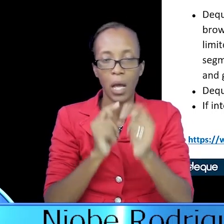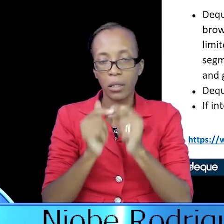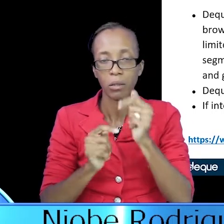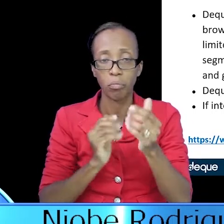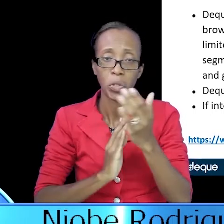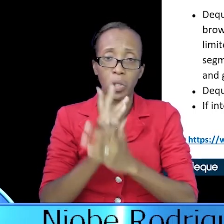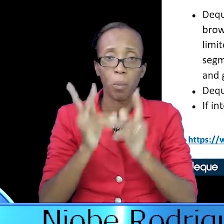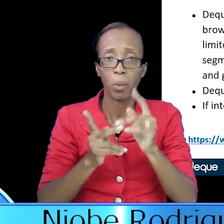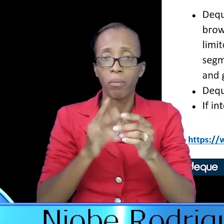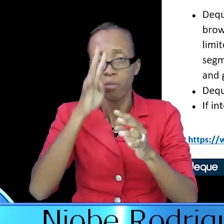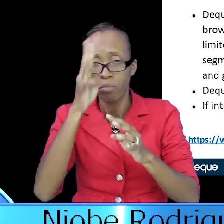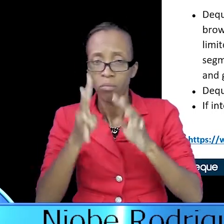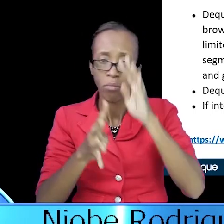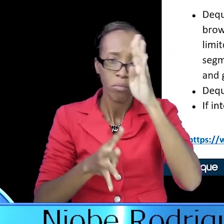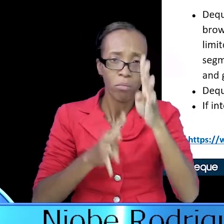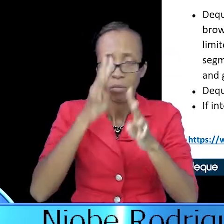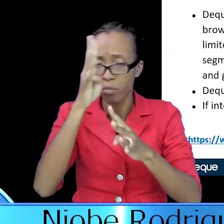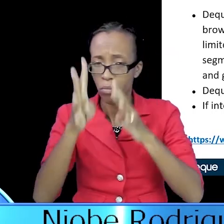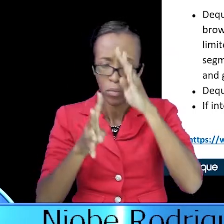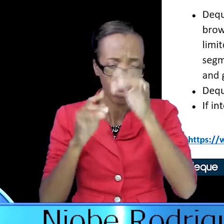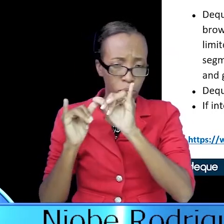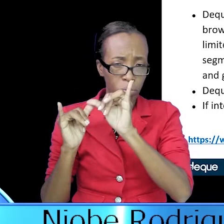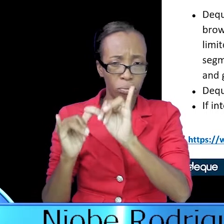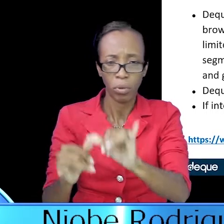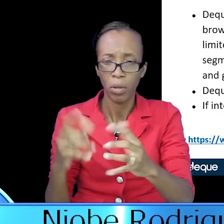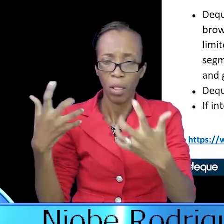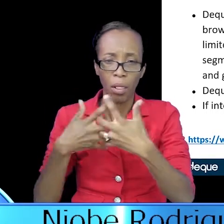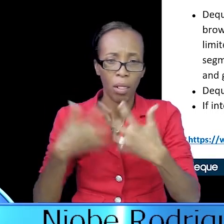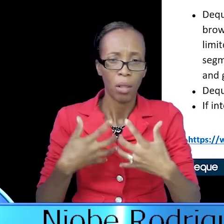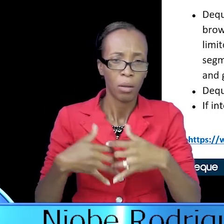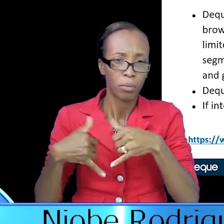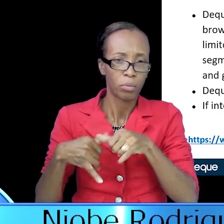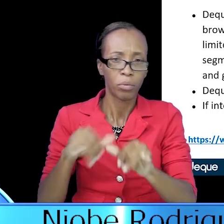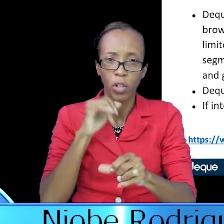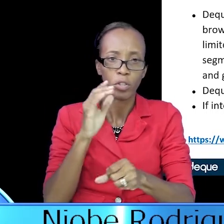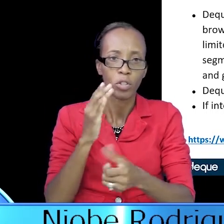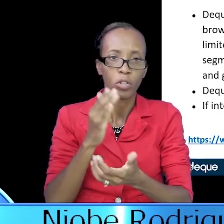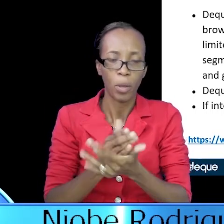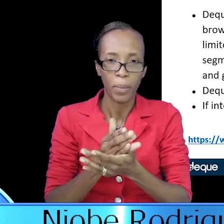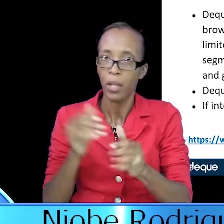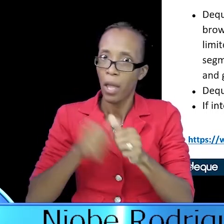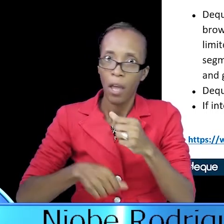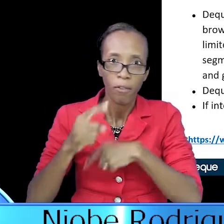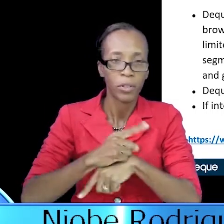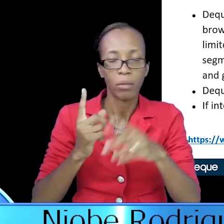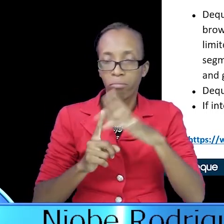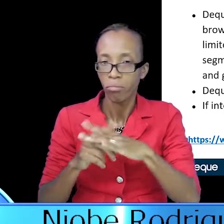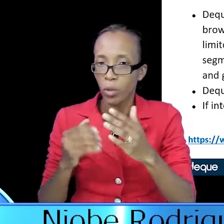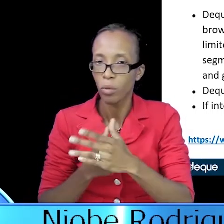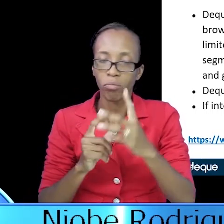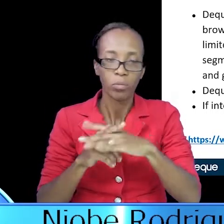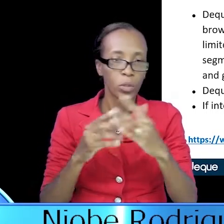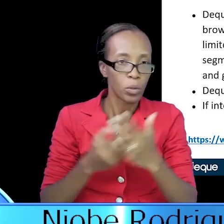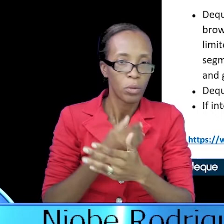might be 2 years from the beginning till anything comes out the end. Today, everybody's doing agile developments, and